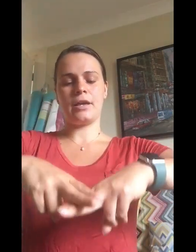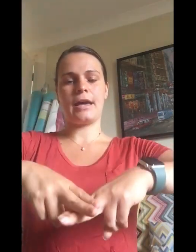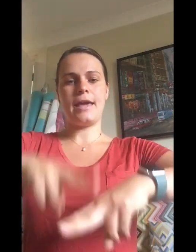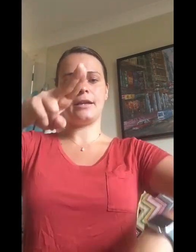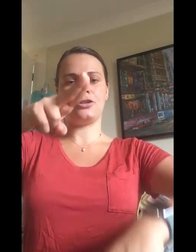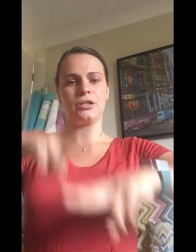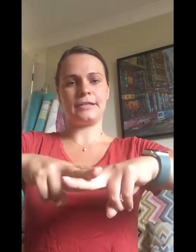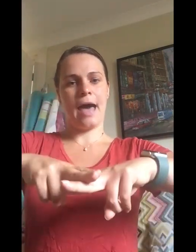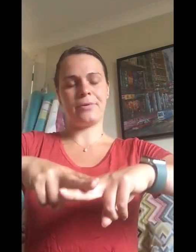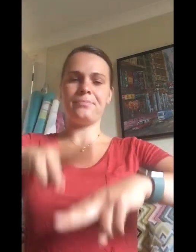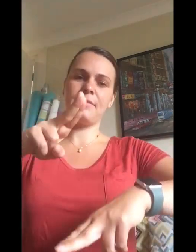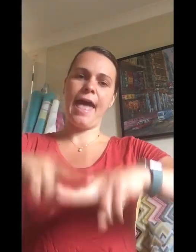Okay, and you're just going to tap. F.